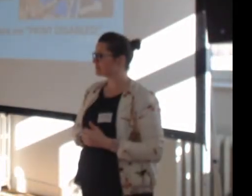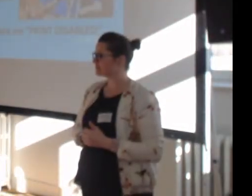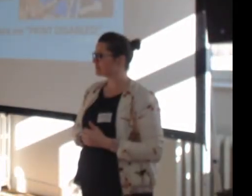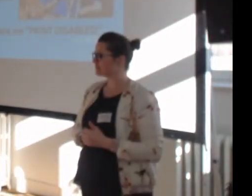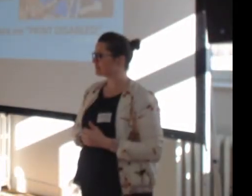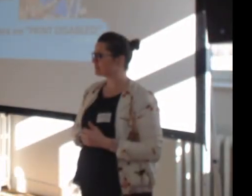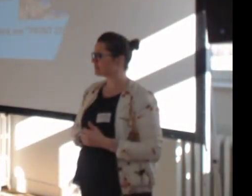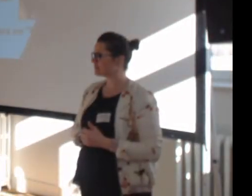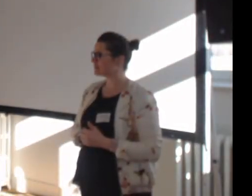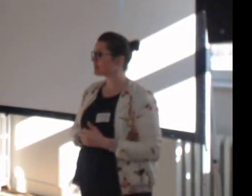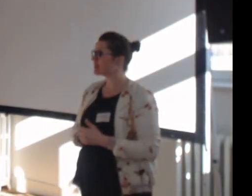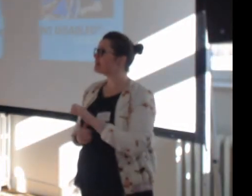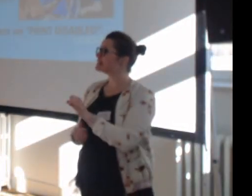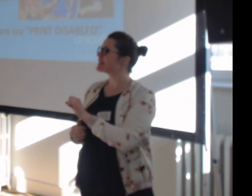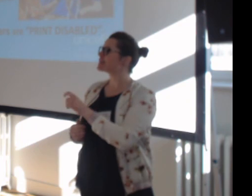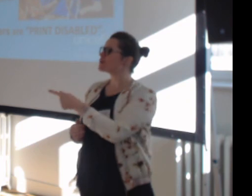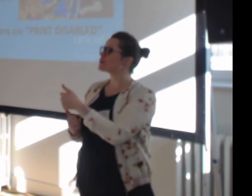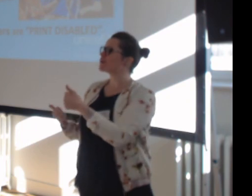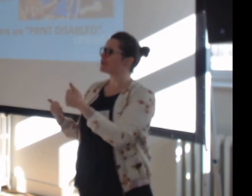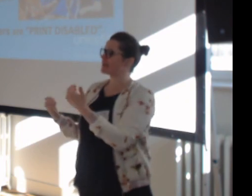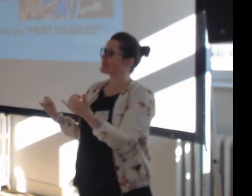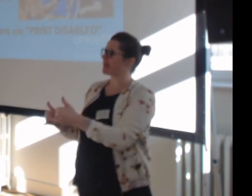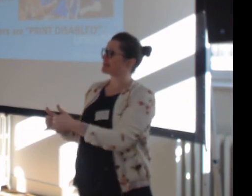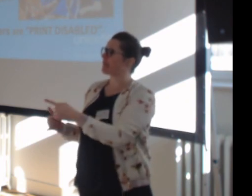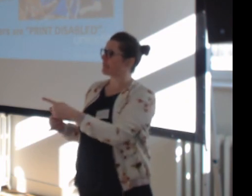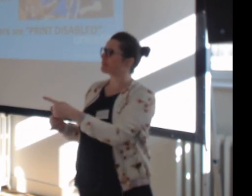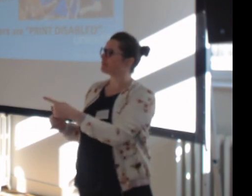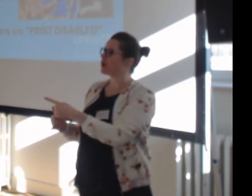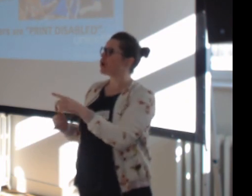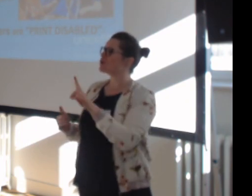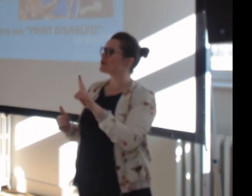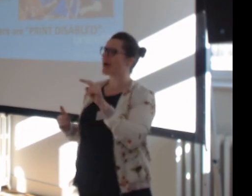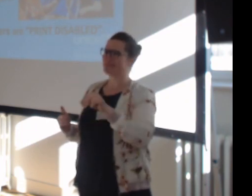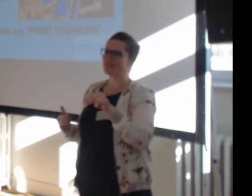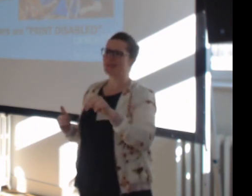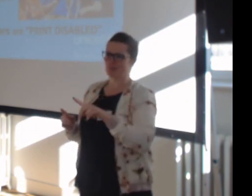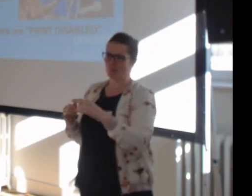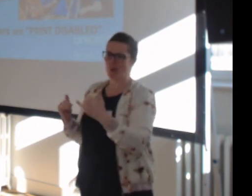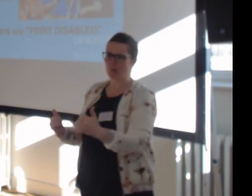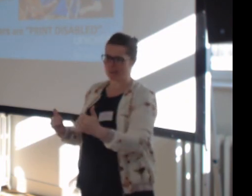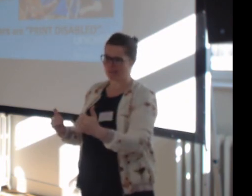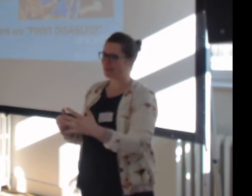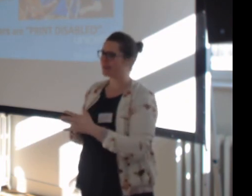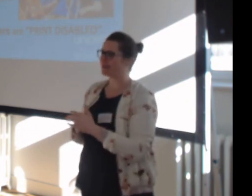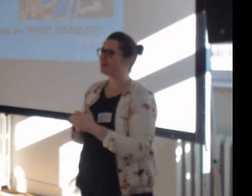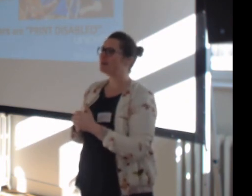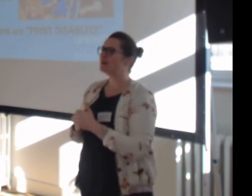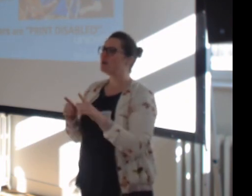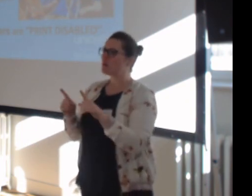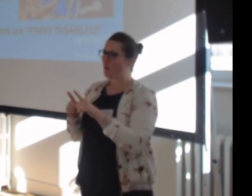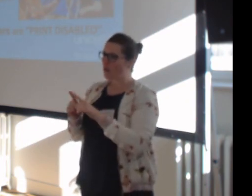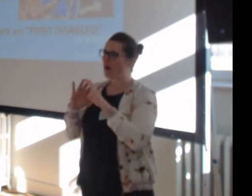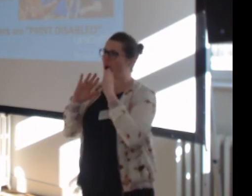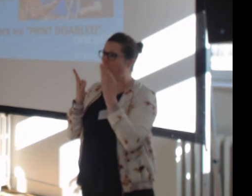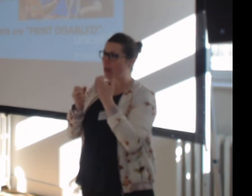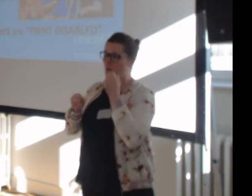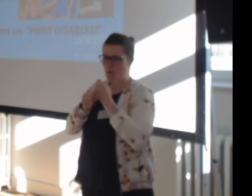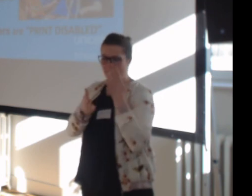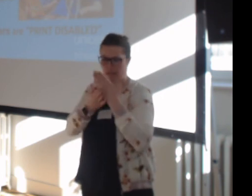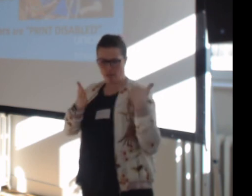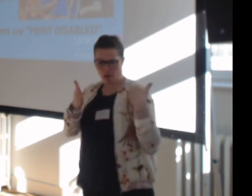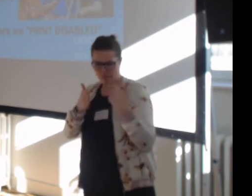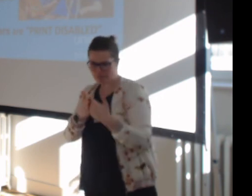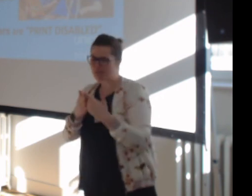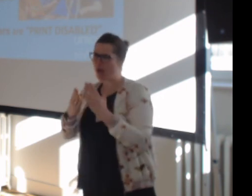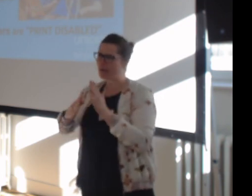And Saskia, you're in good company. You're in the company of the United Nations, who also are considering all the work that's been done